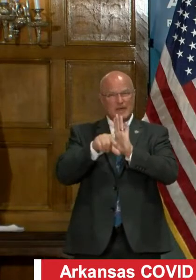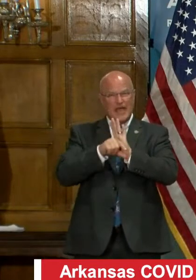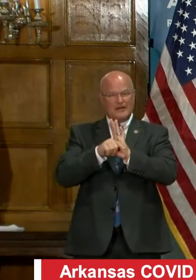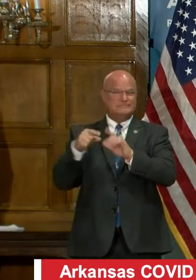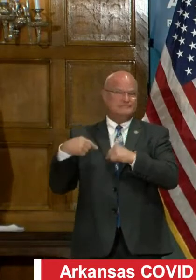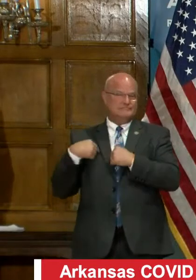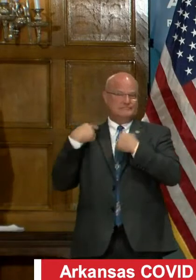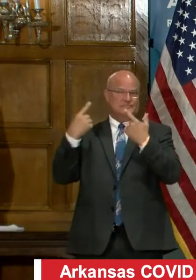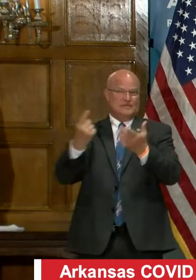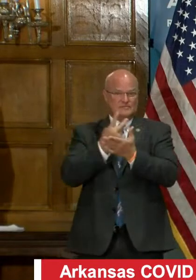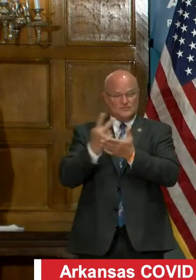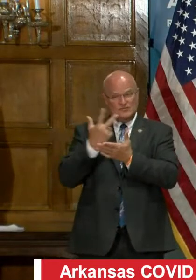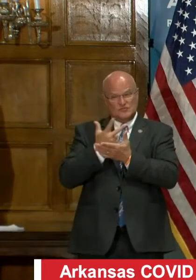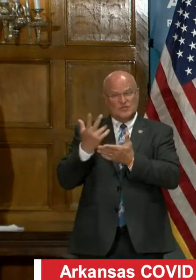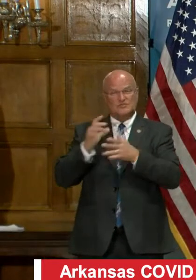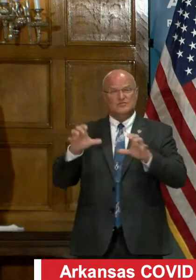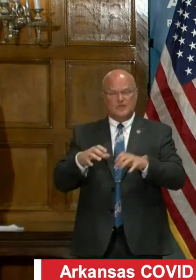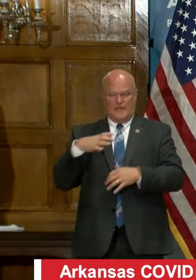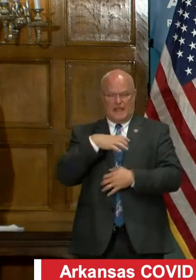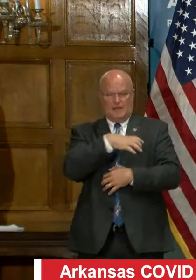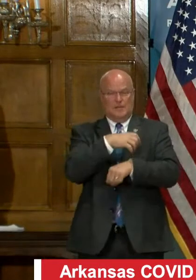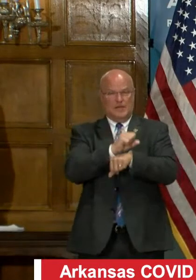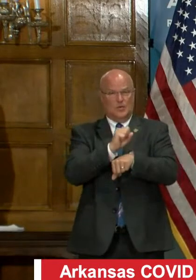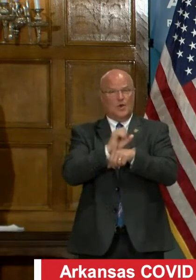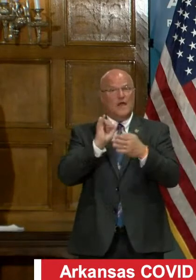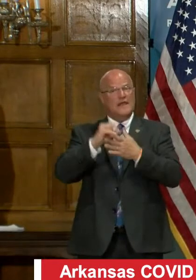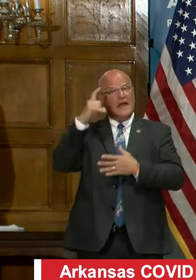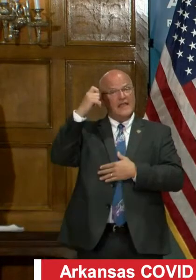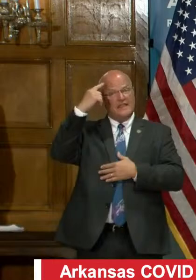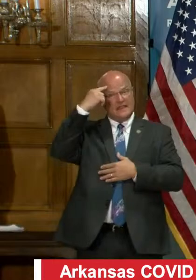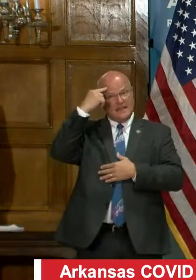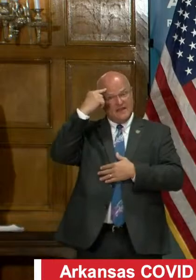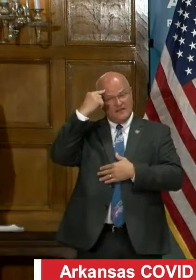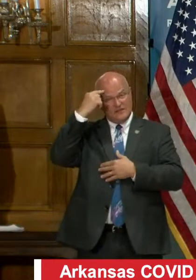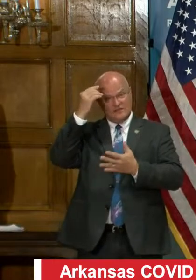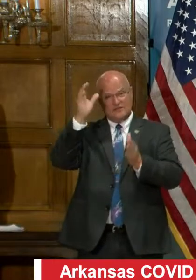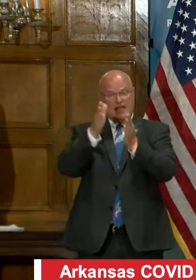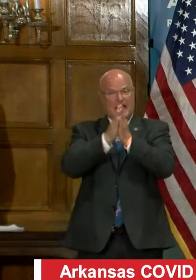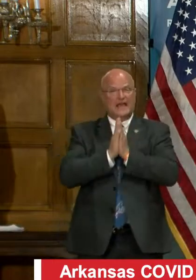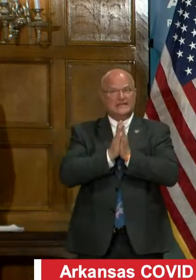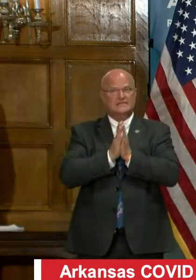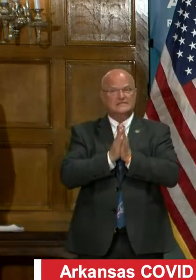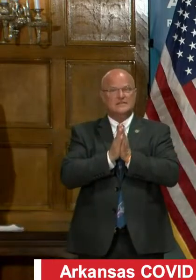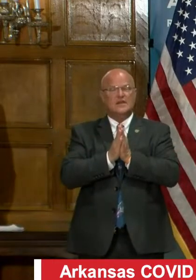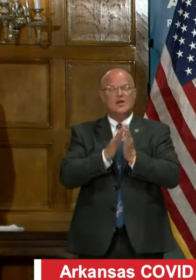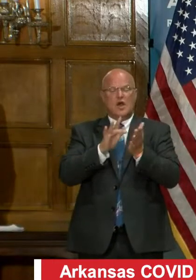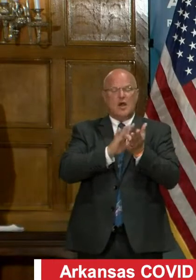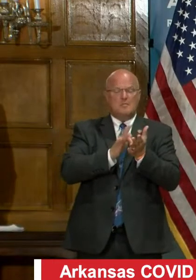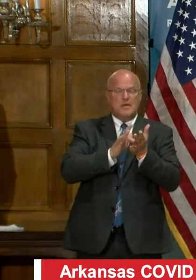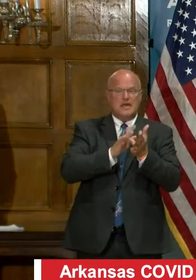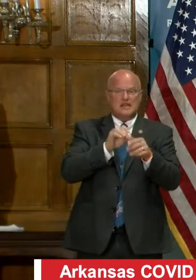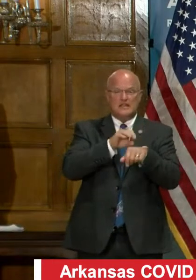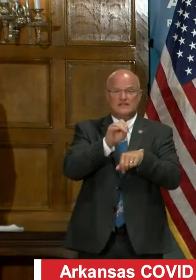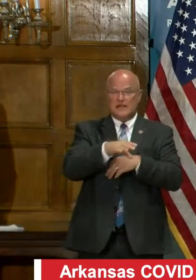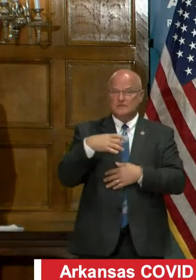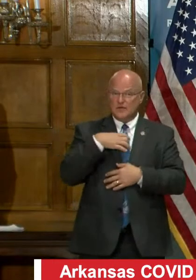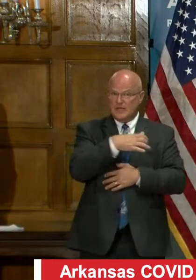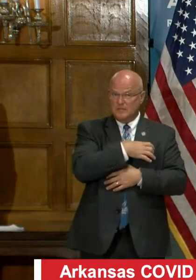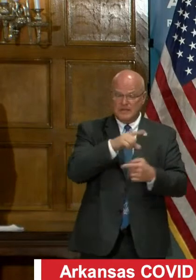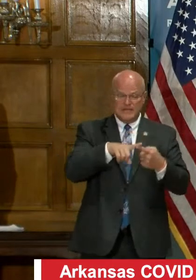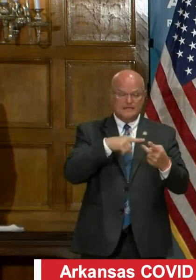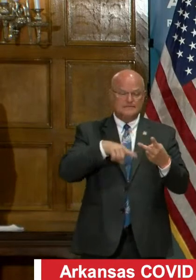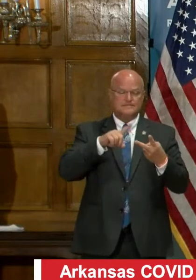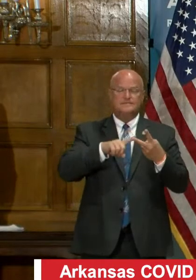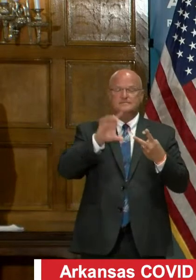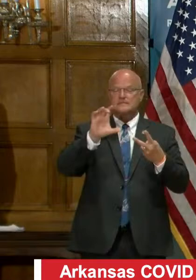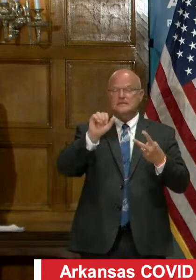shadows for the past few weeks, doing some of the committee work that the governor has structured, working on the Medical Advisory Committee and then also the CARES Steering